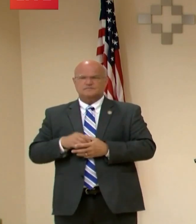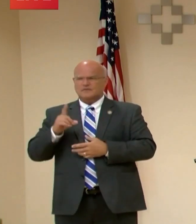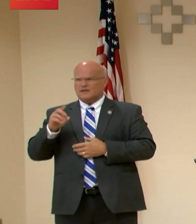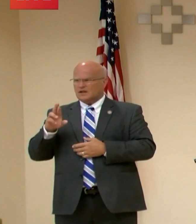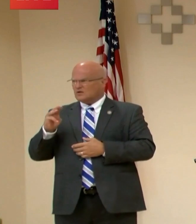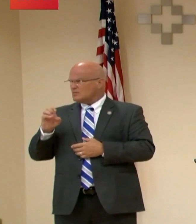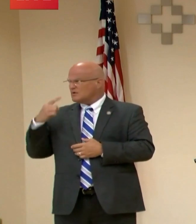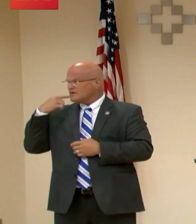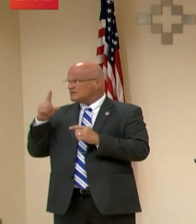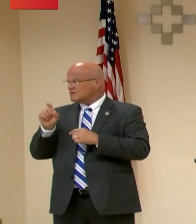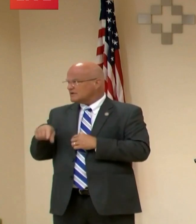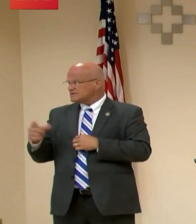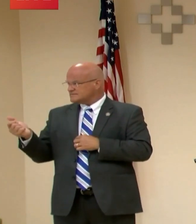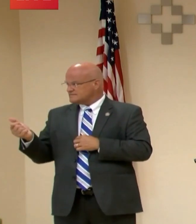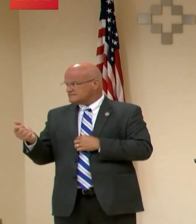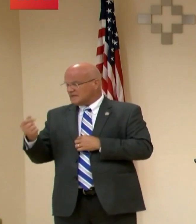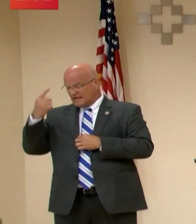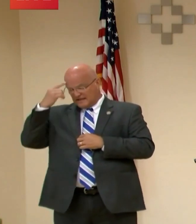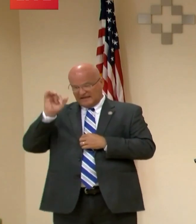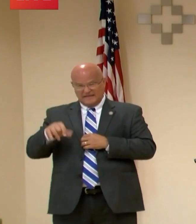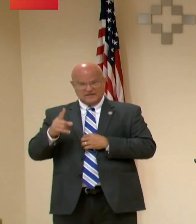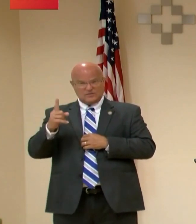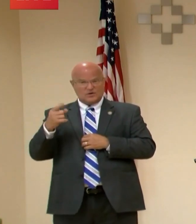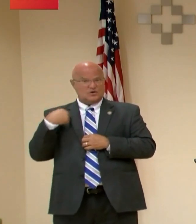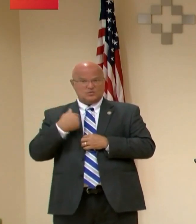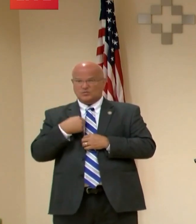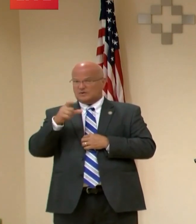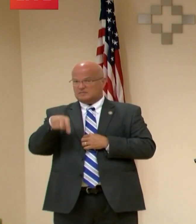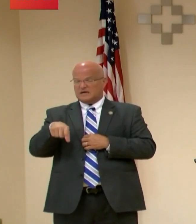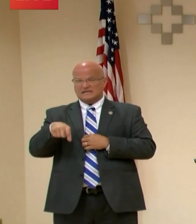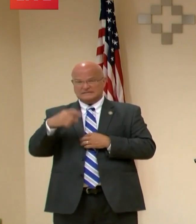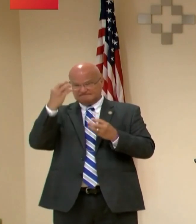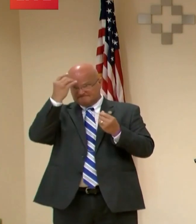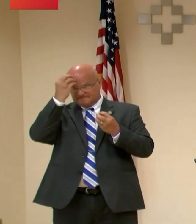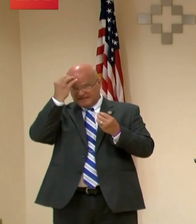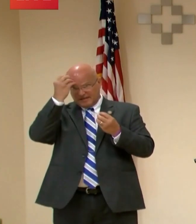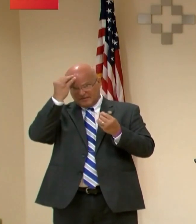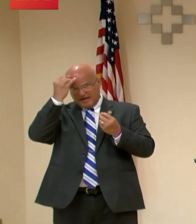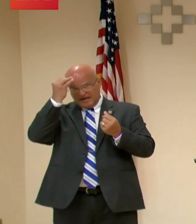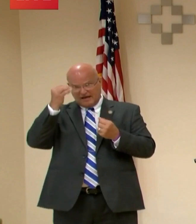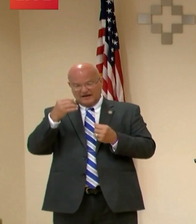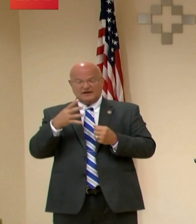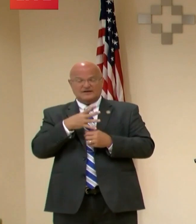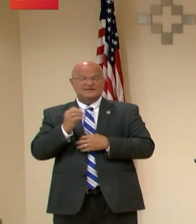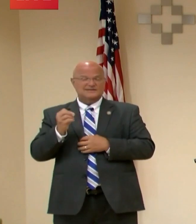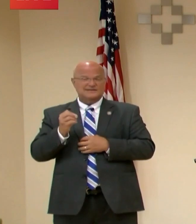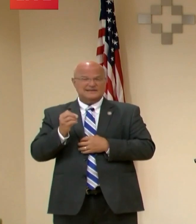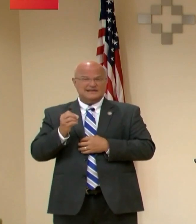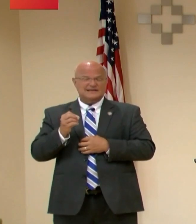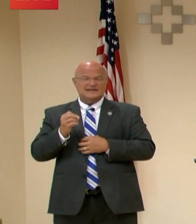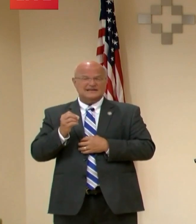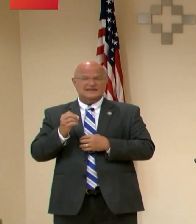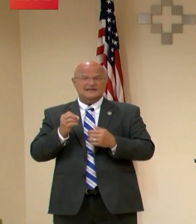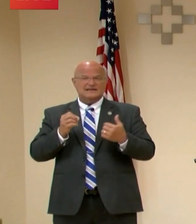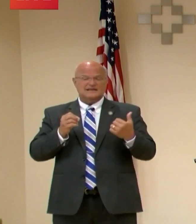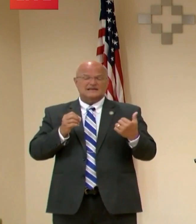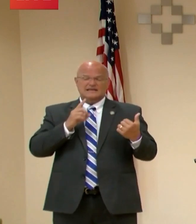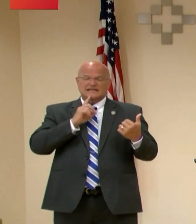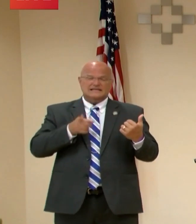Dr. Romero, did you hear that question? I did. I think that's just one we're going to have to think about. You know, it's the